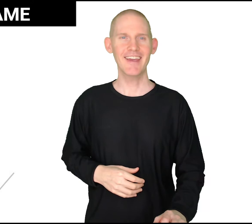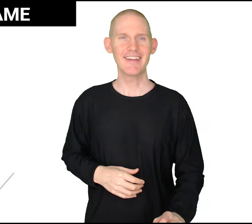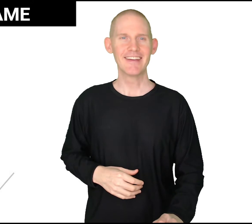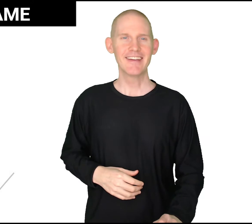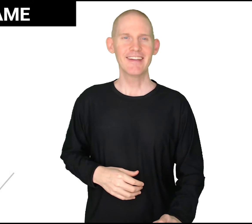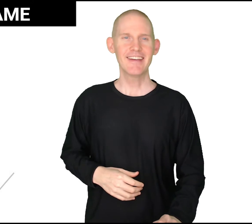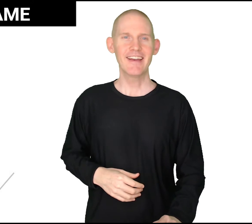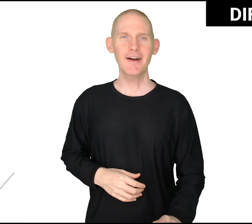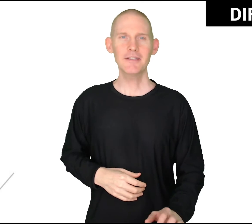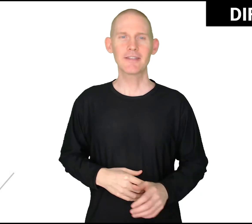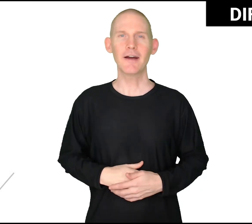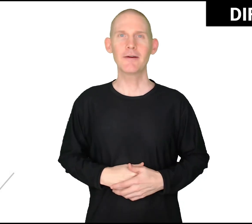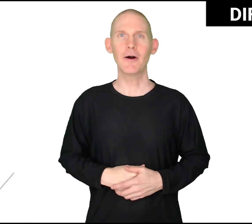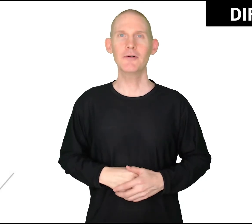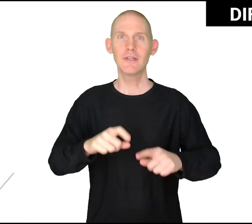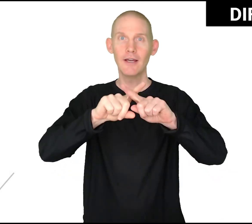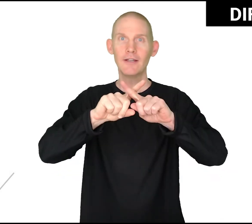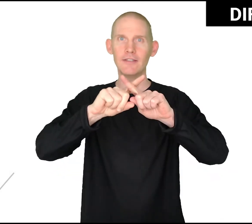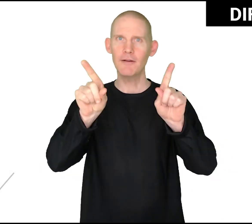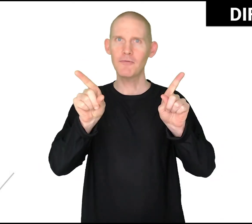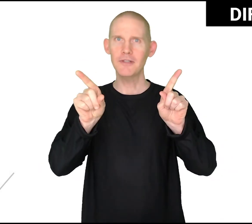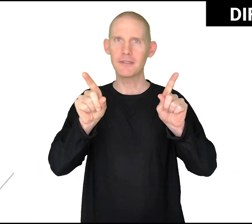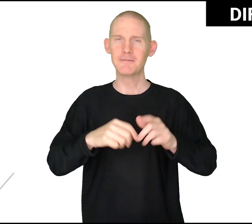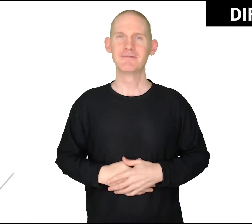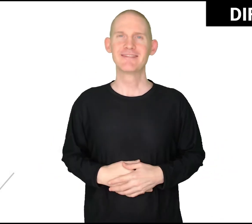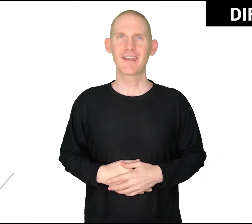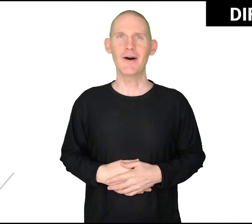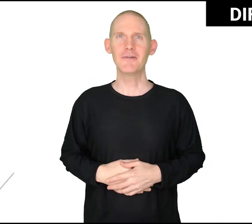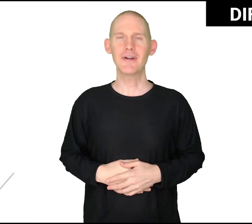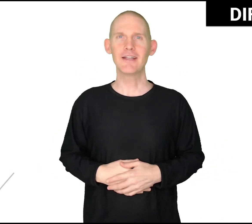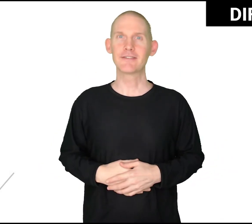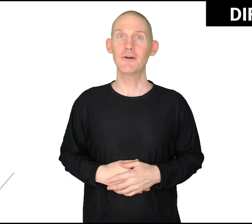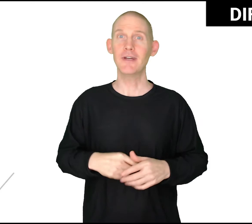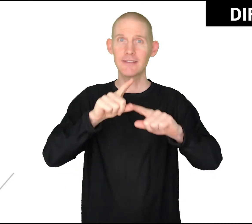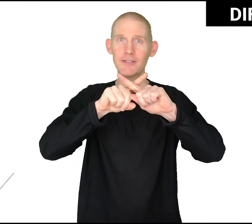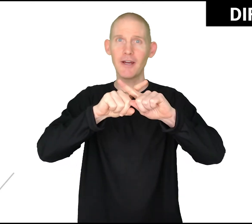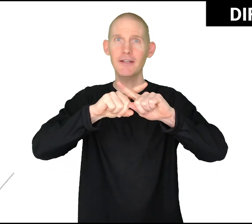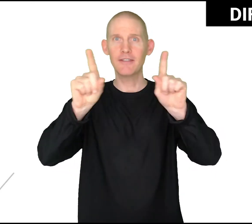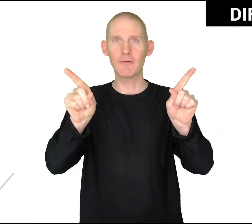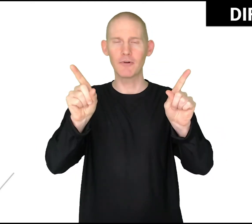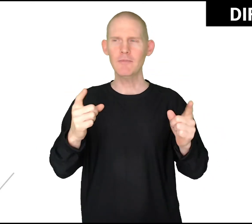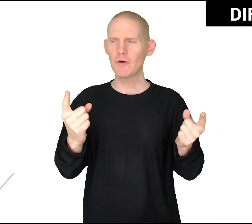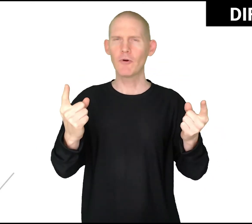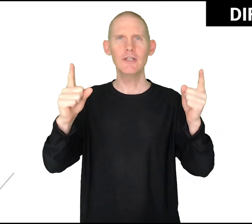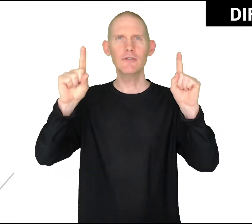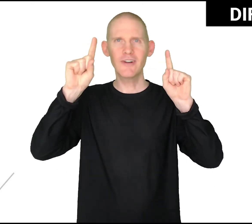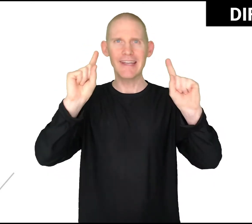Okay, now let's talk about different. All right, so that's the sign different. We're going to use our